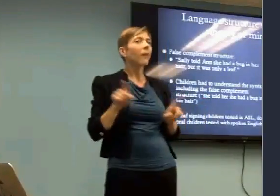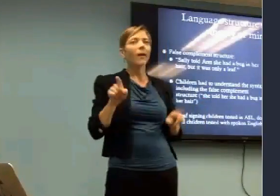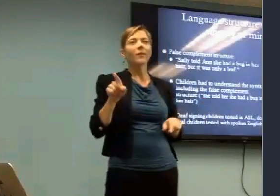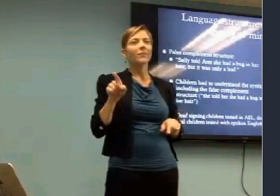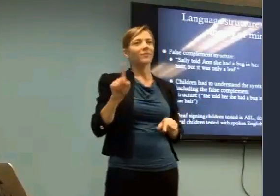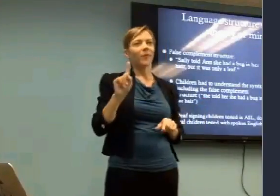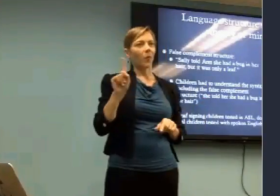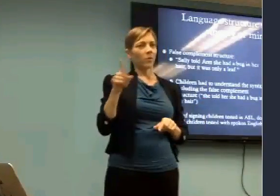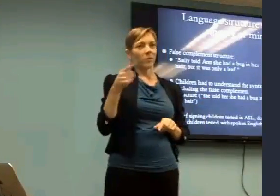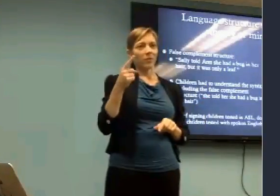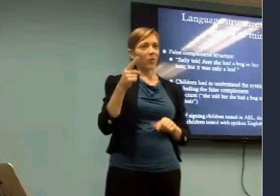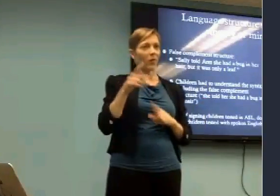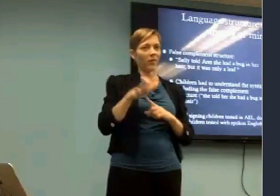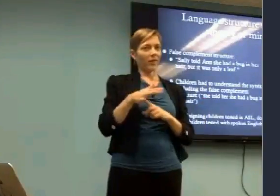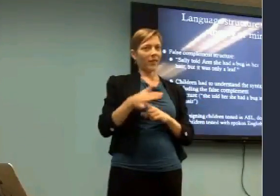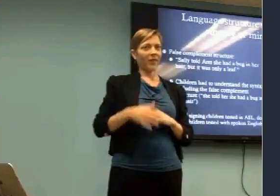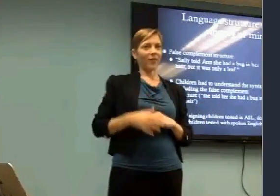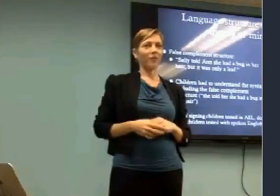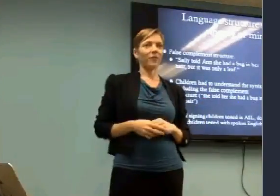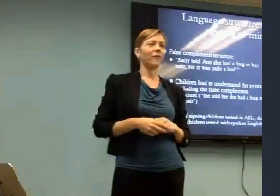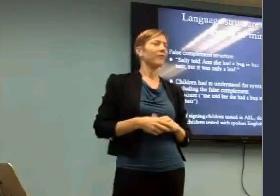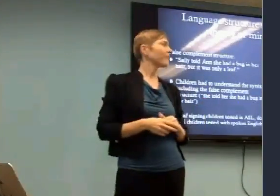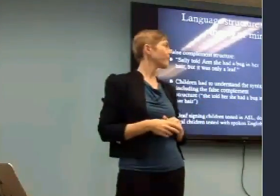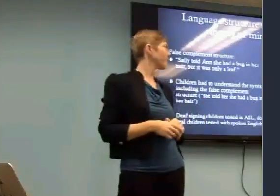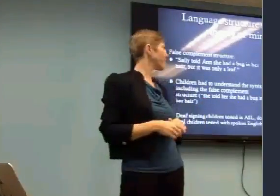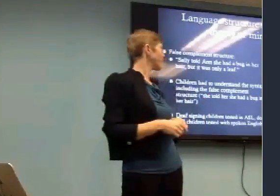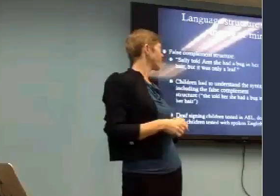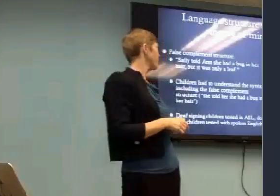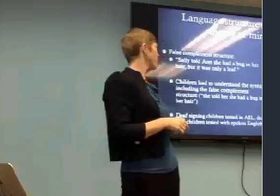hair, but it was only a leaf.